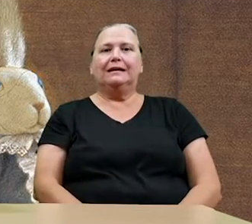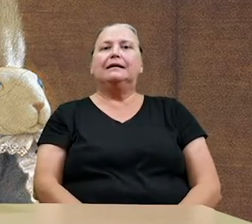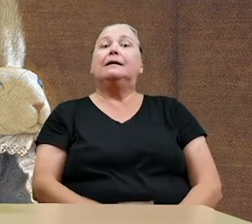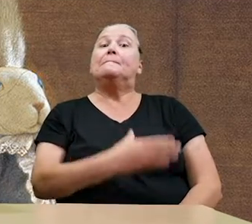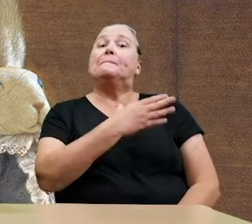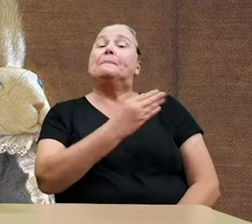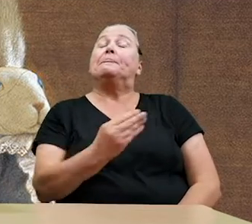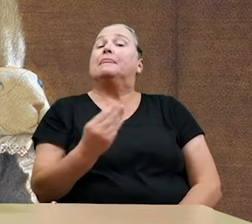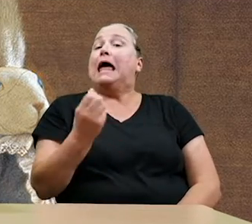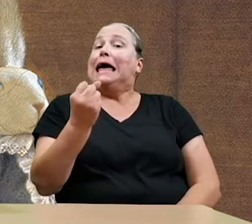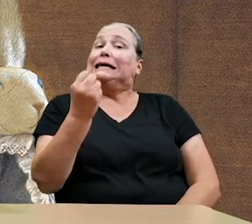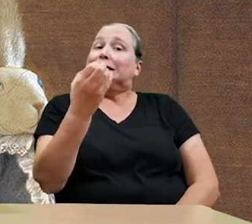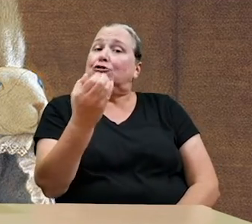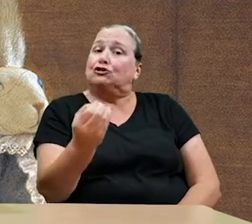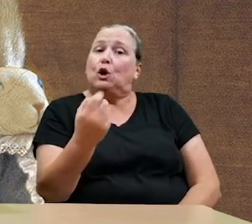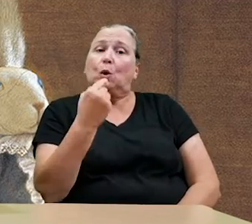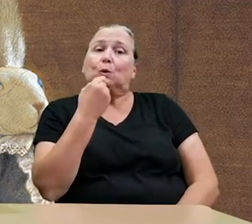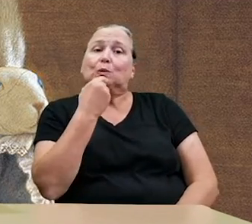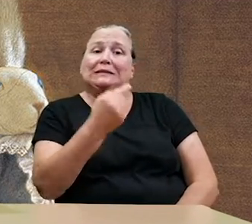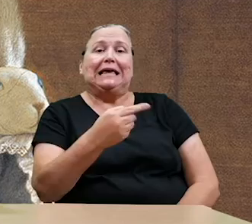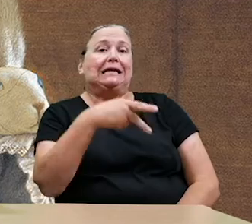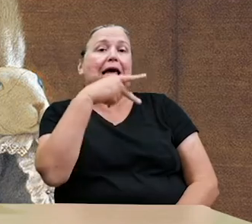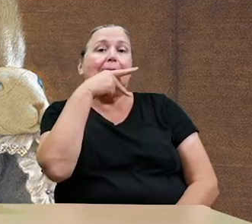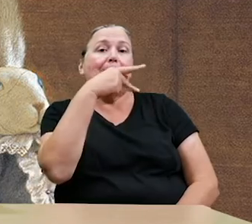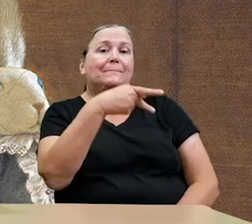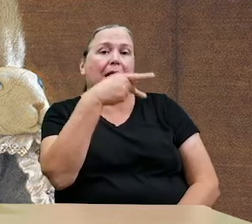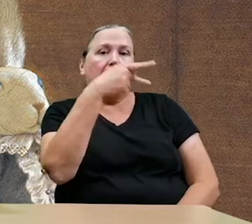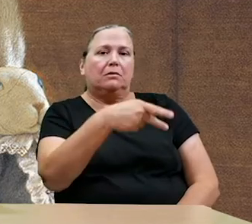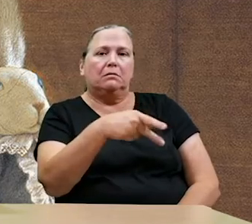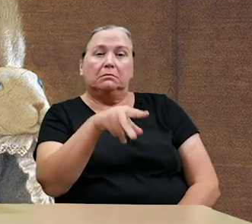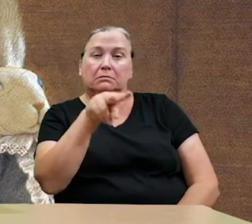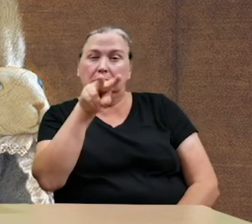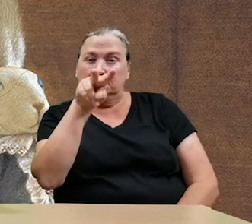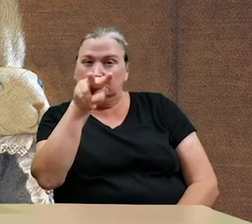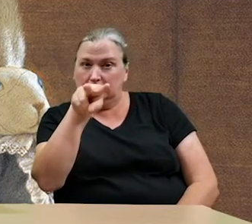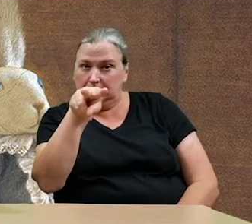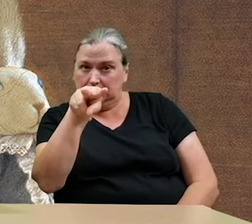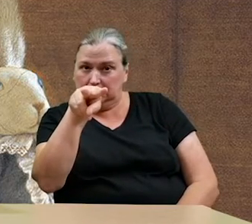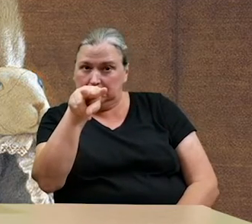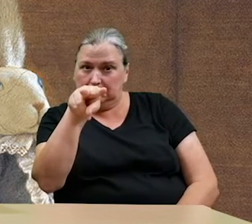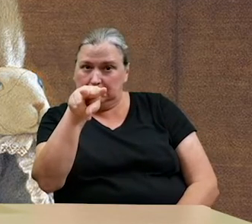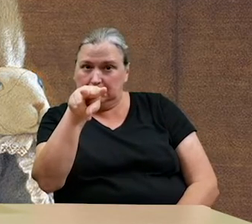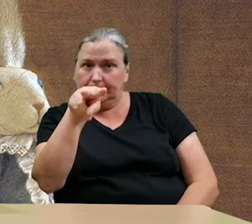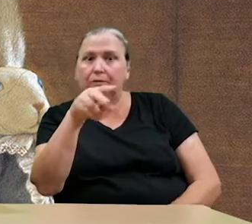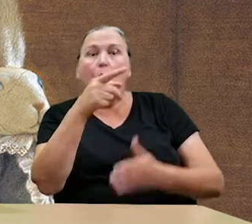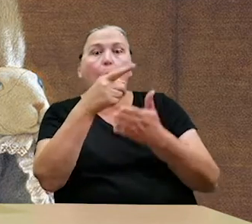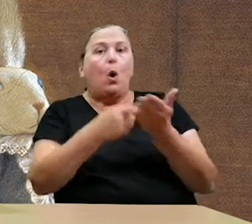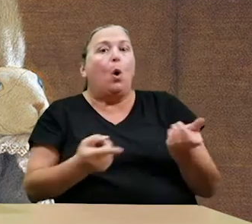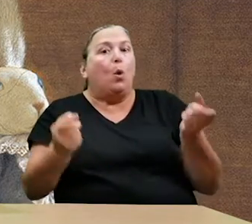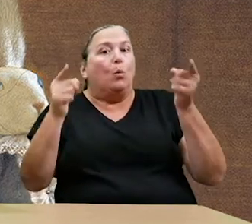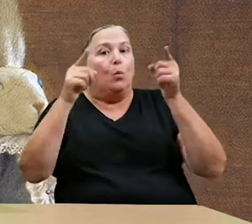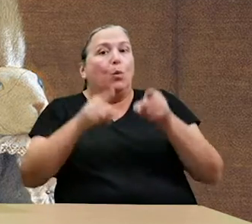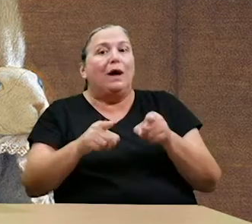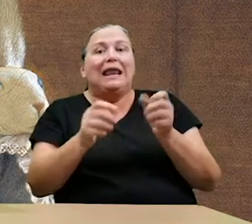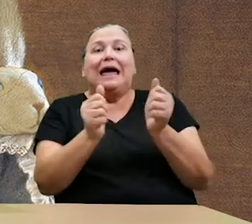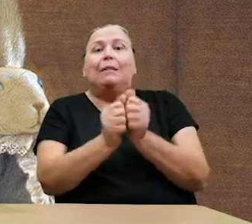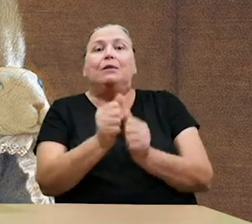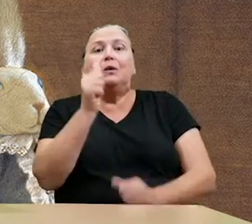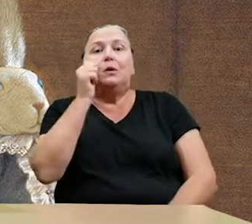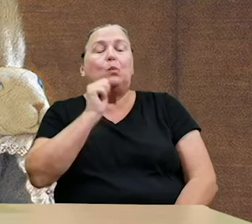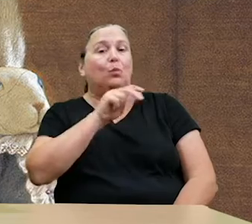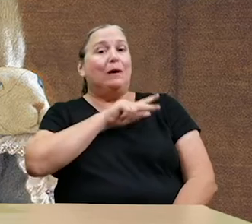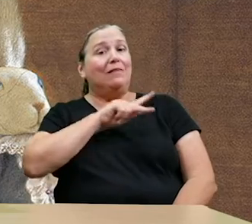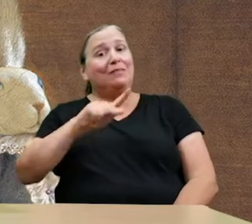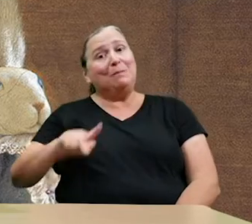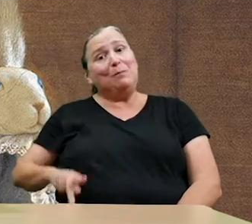And so, said Pellegrina, still staring at Edward. What happened to the princess?